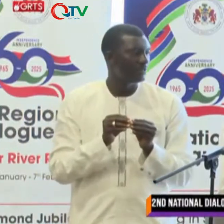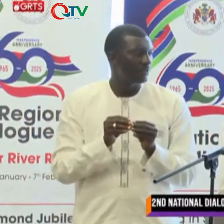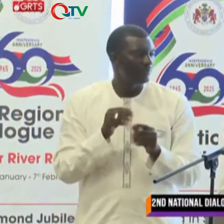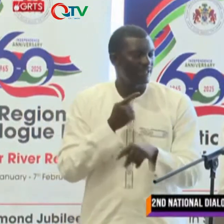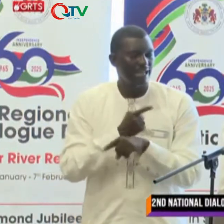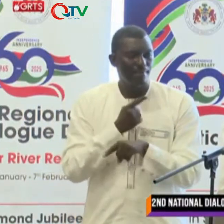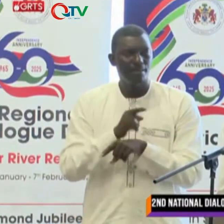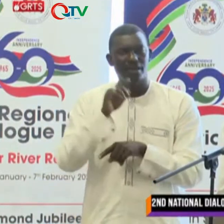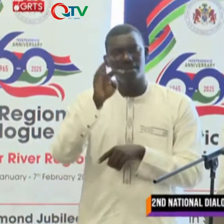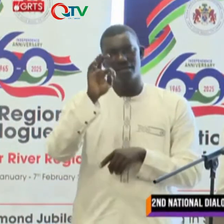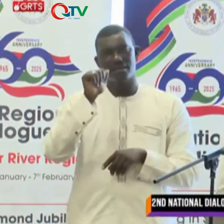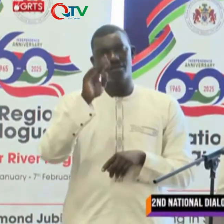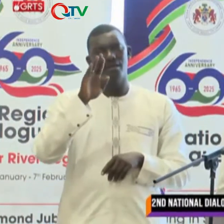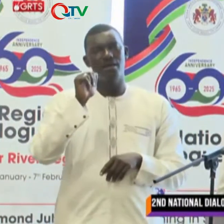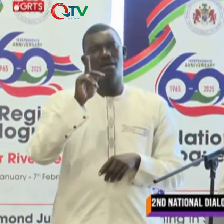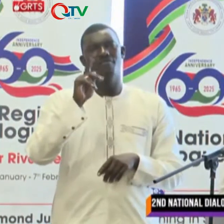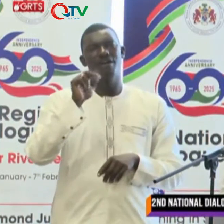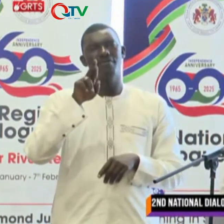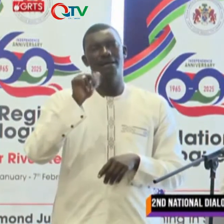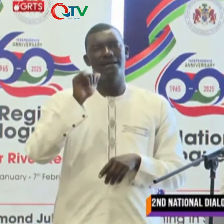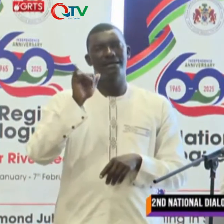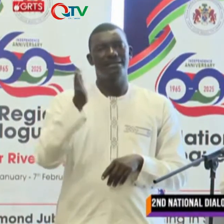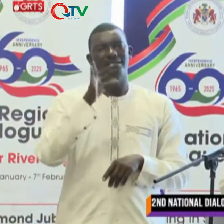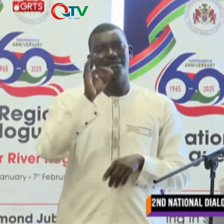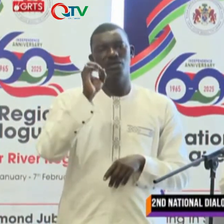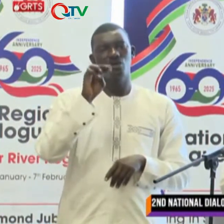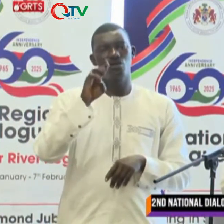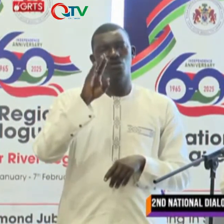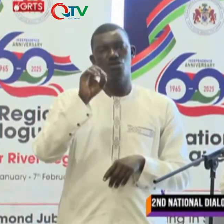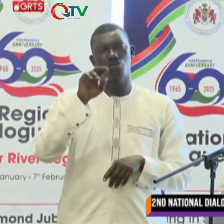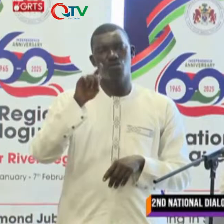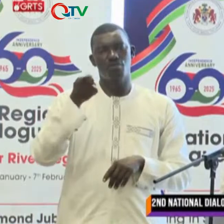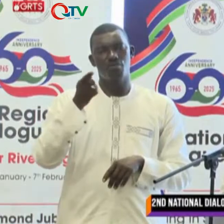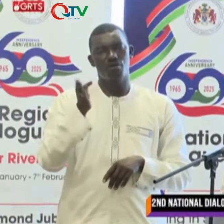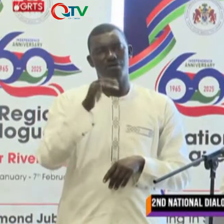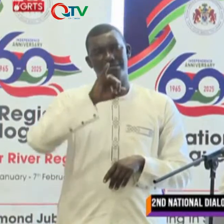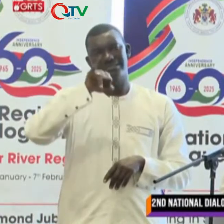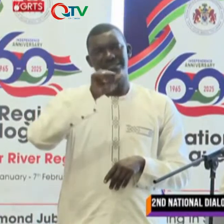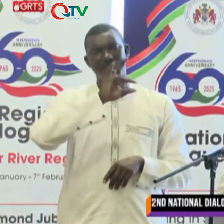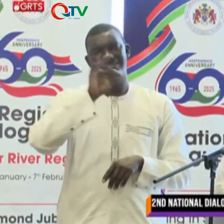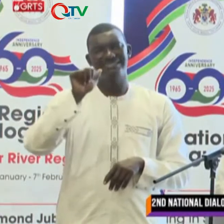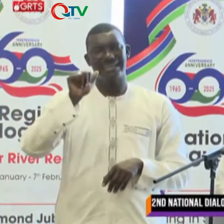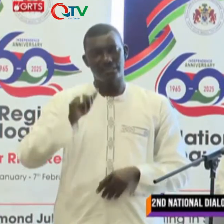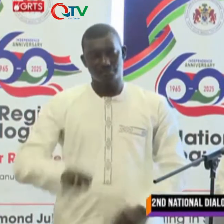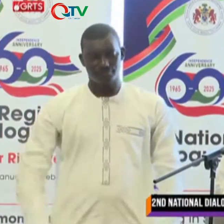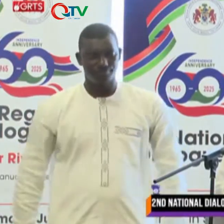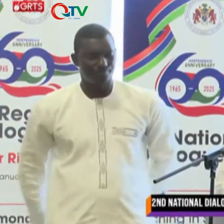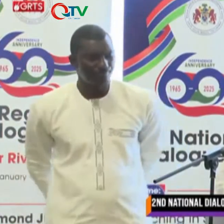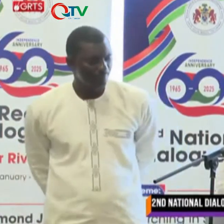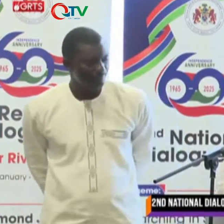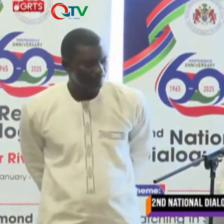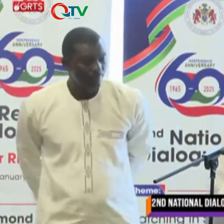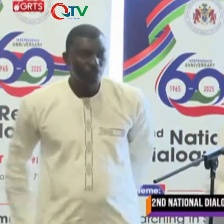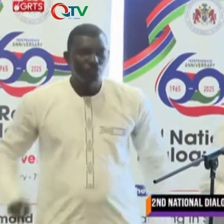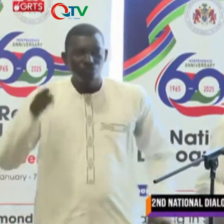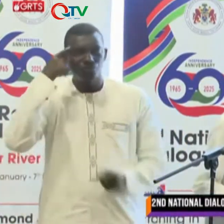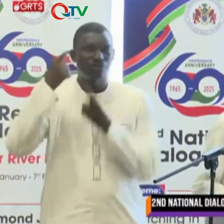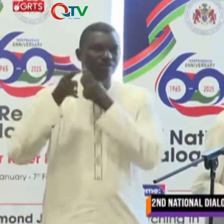of the Gambia, Fabakary Tombong Jatta, for reflections on the theme of our Diamond